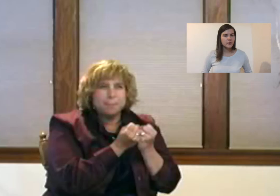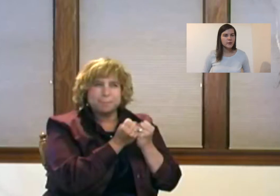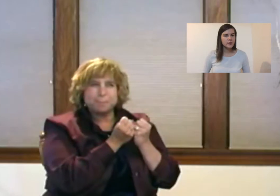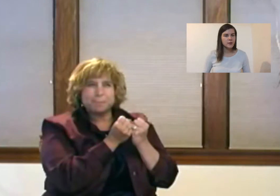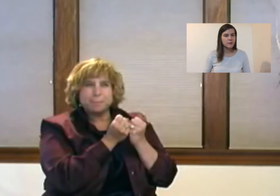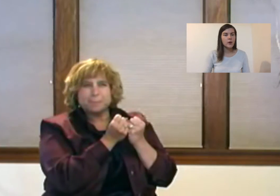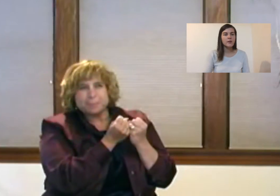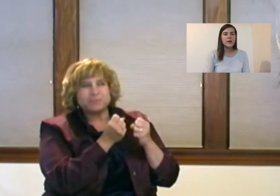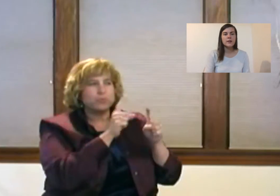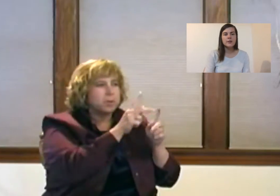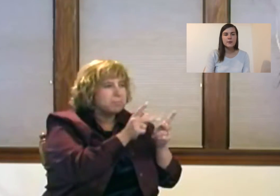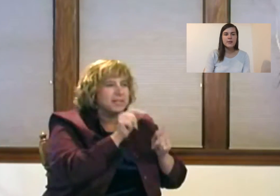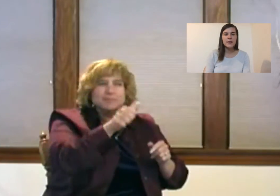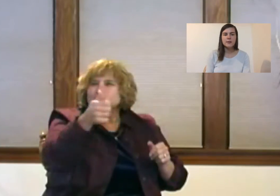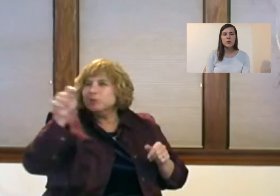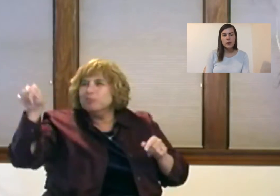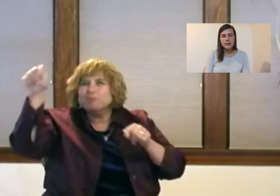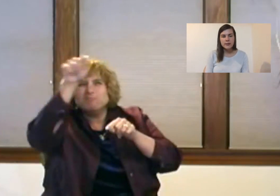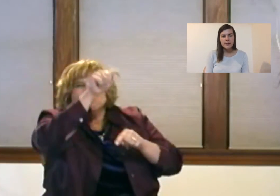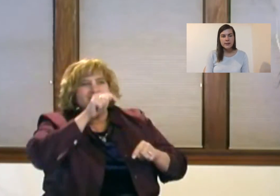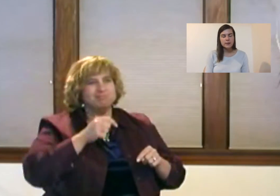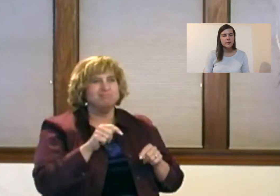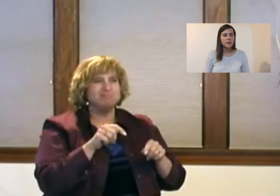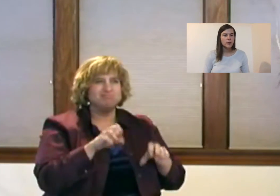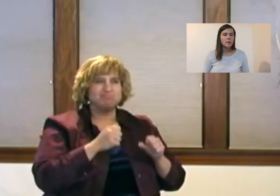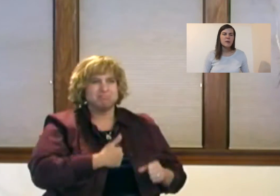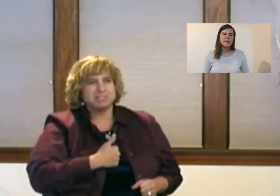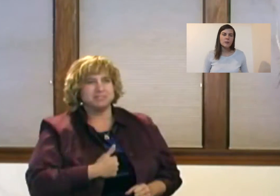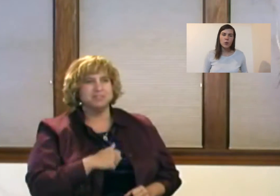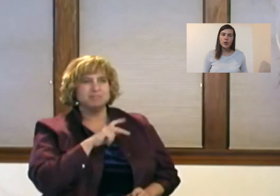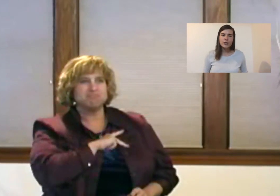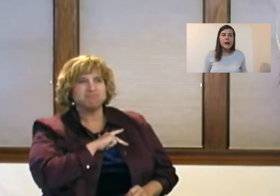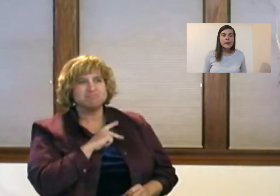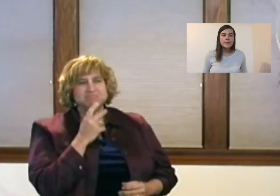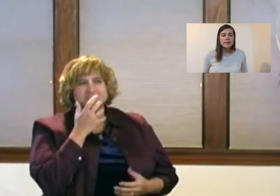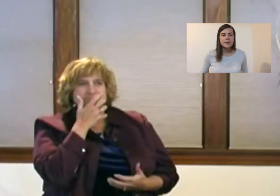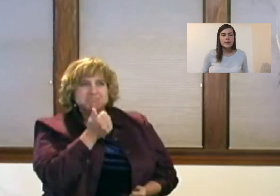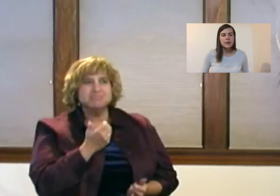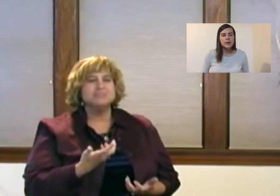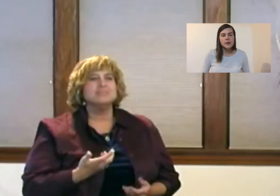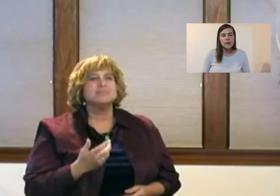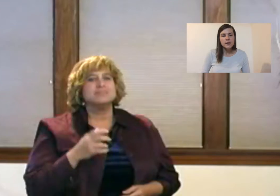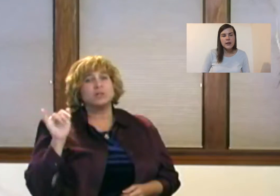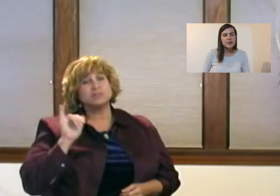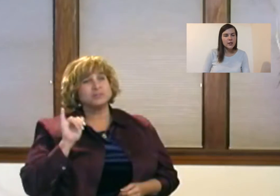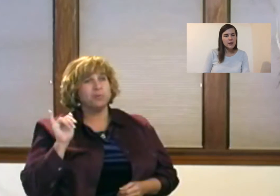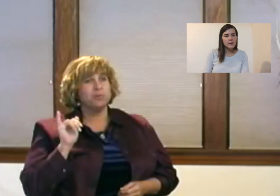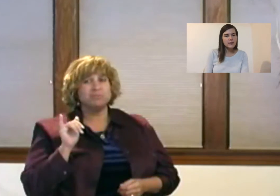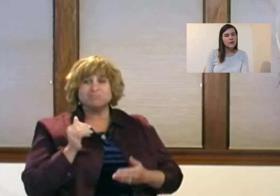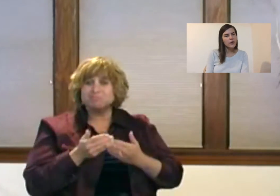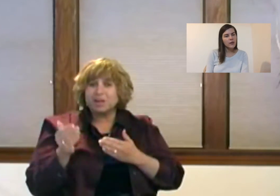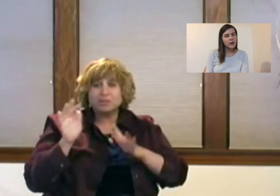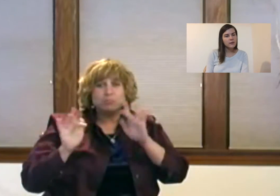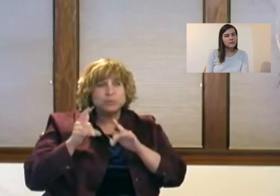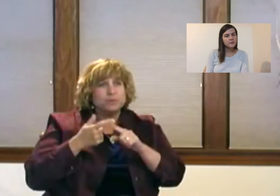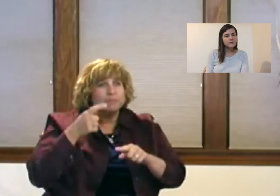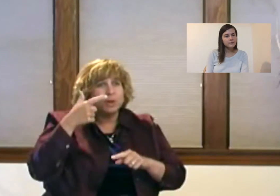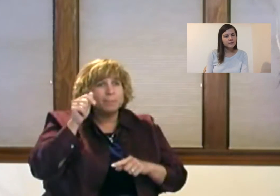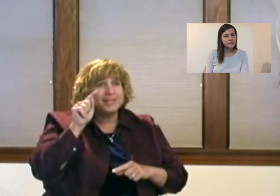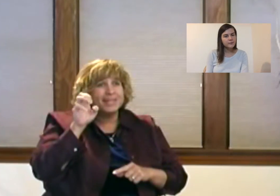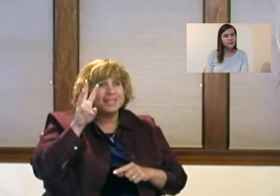I'd be interested and motivated to take some courses and maybe some workshops to educate myself on